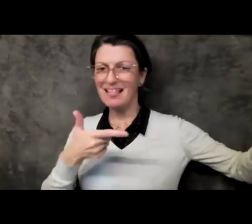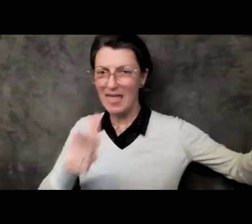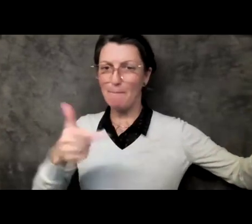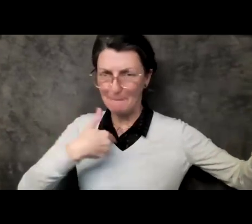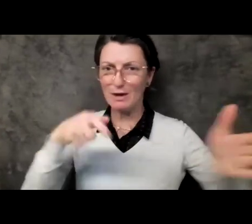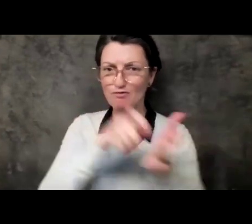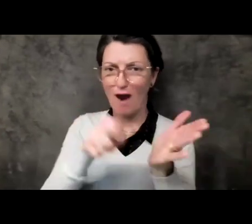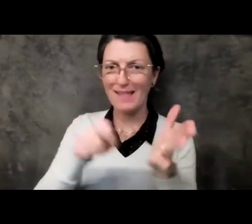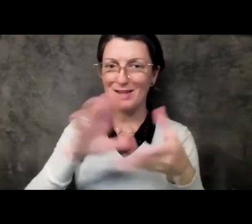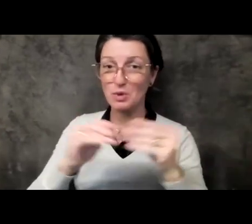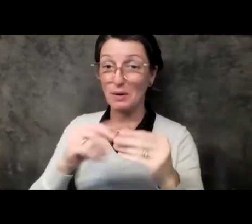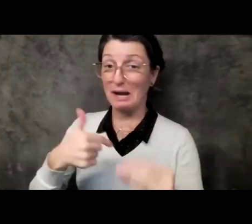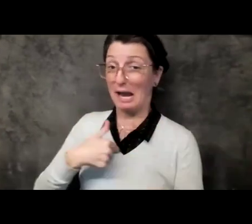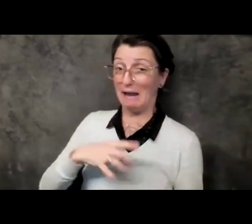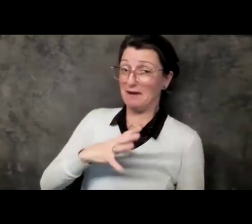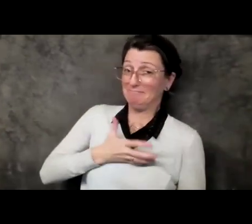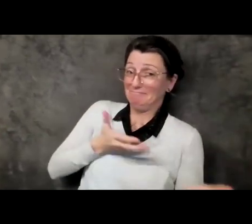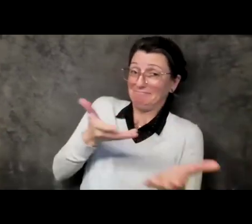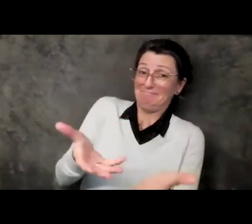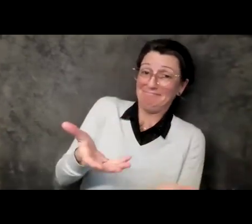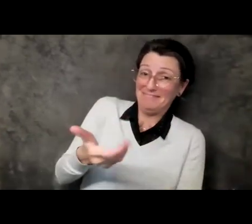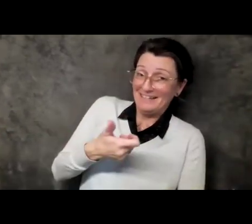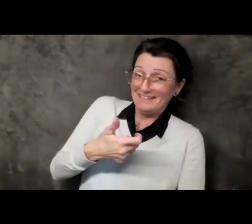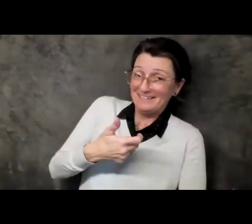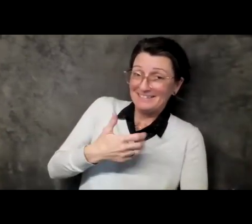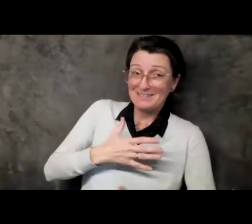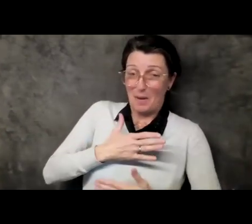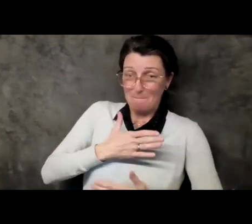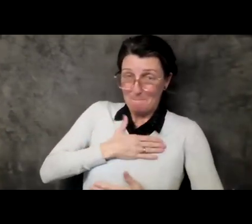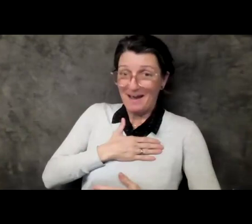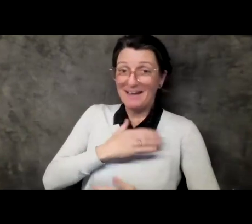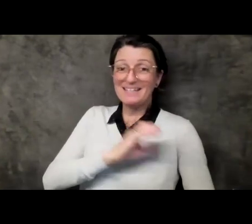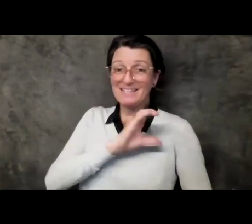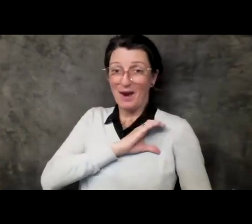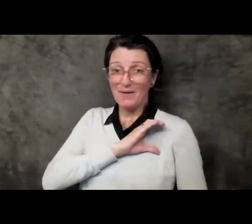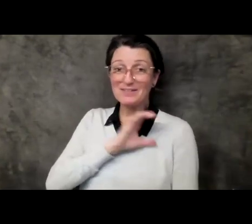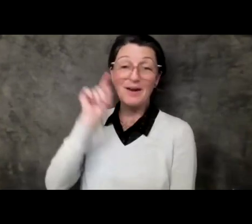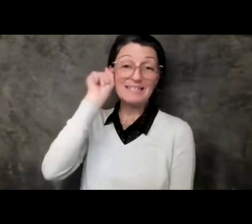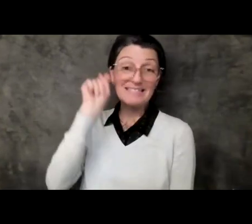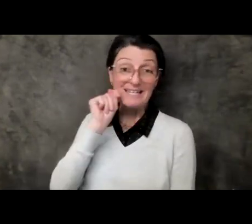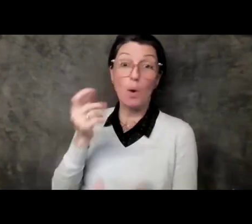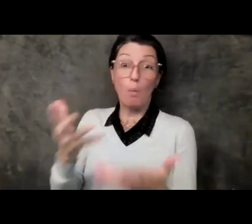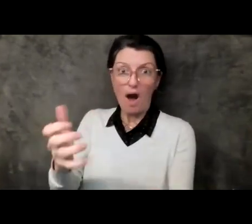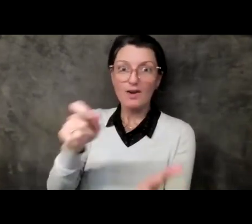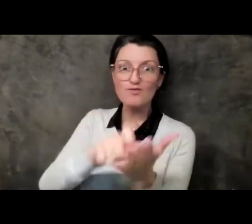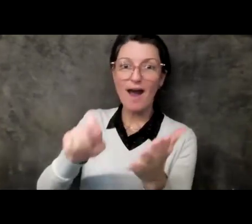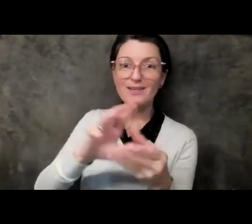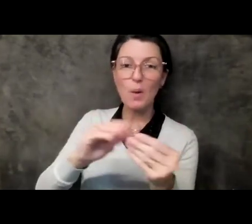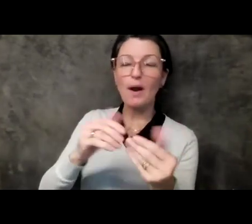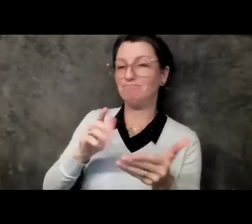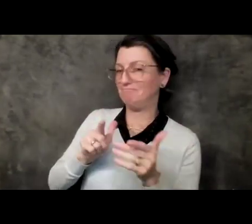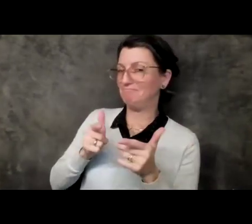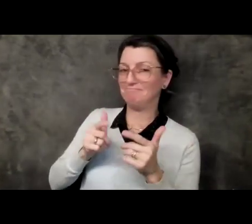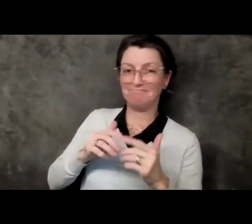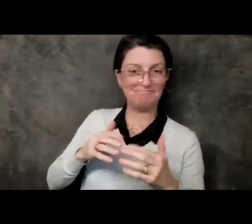So, fortunately, I'm smart enough to know that when a character wants to tell the story, you do get out of the way. All right. You let whatever